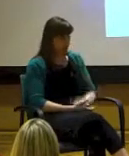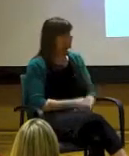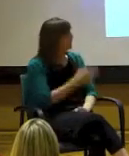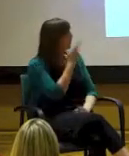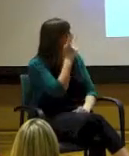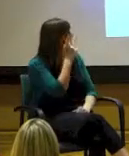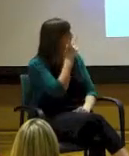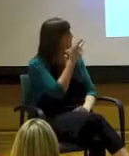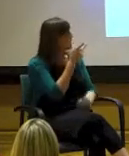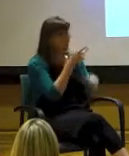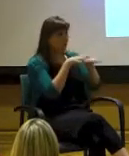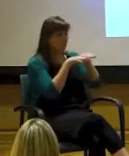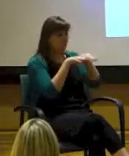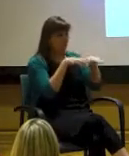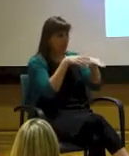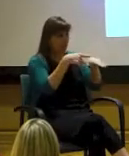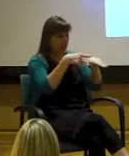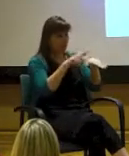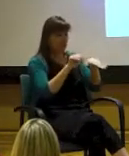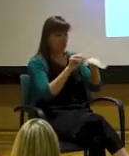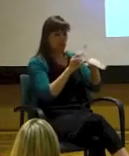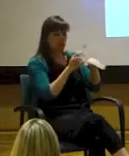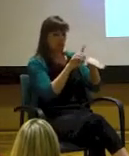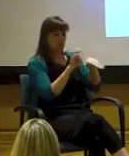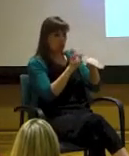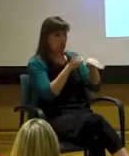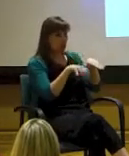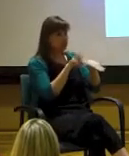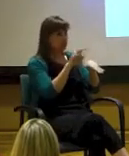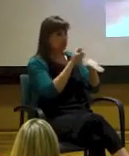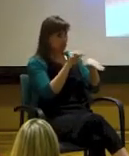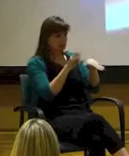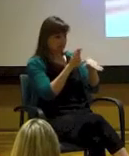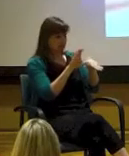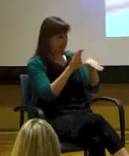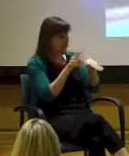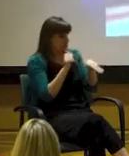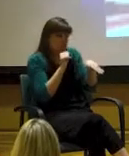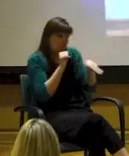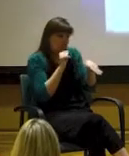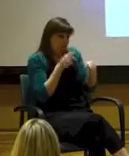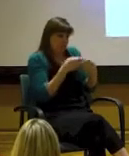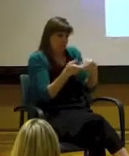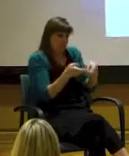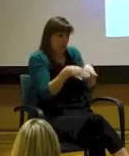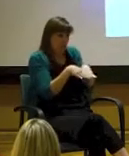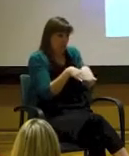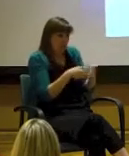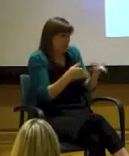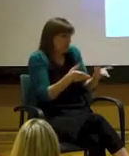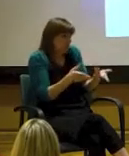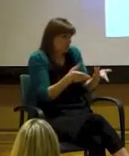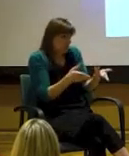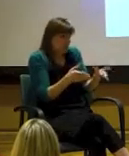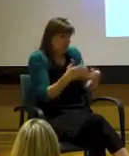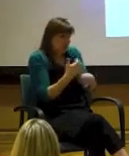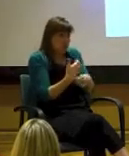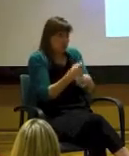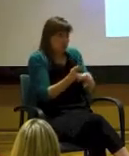See how flat that plateau is? That's a myelomeningocele. It just failed to close. Failed to make a neural